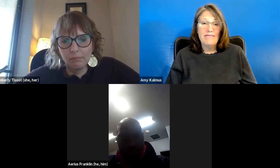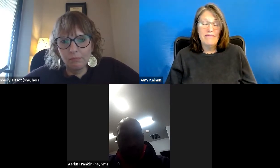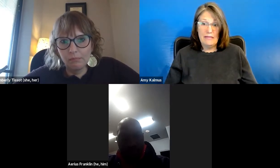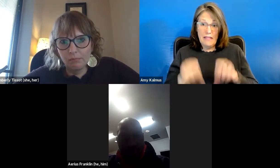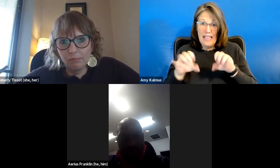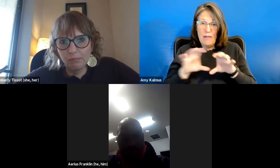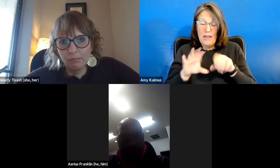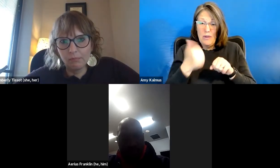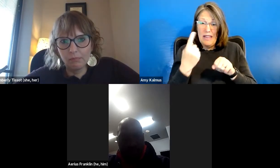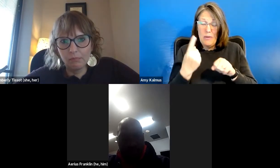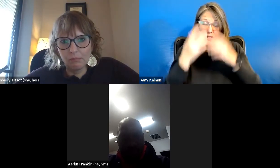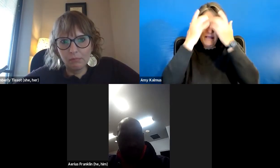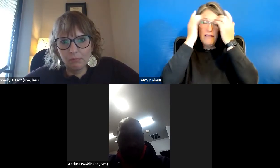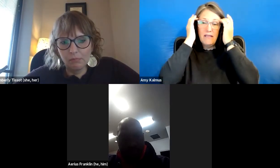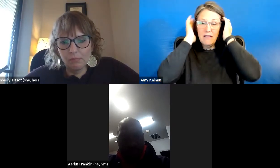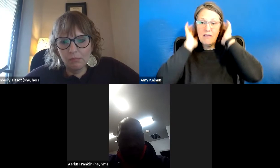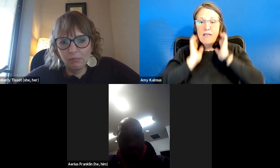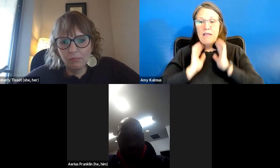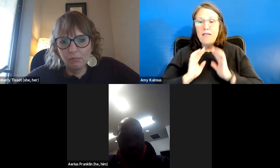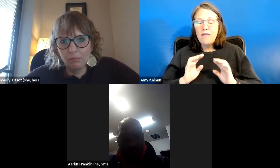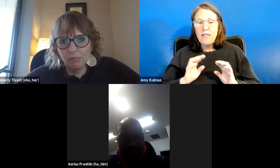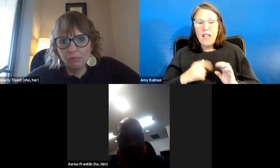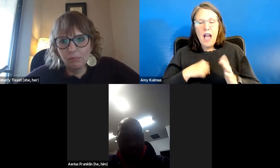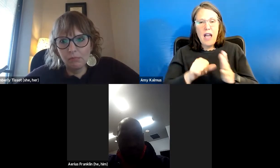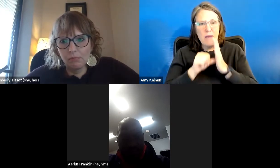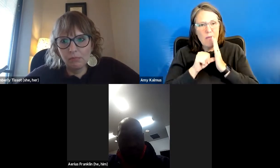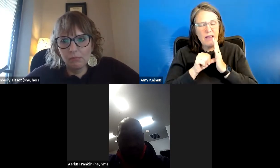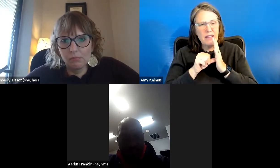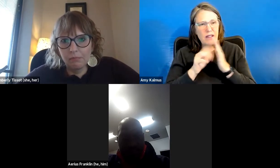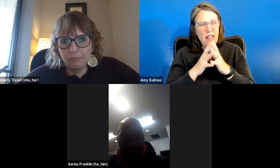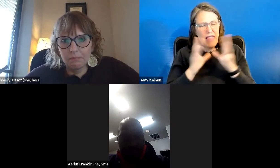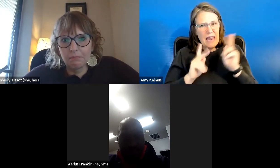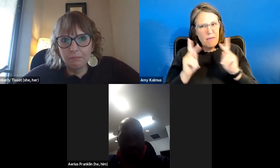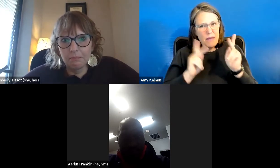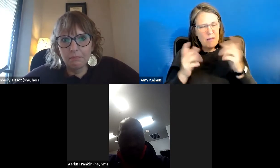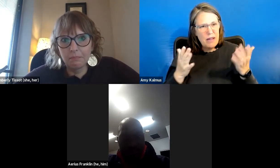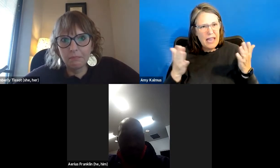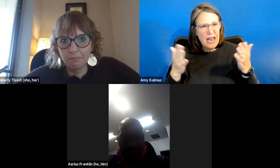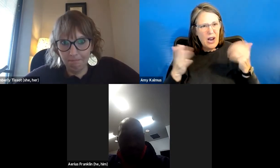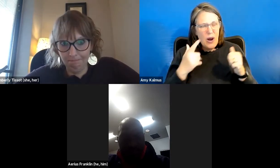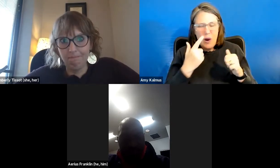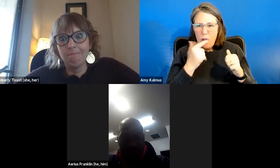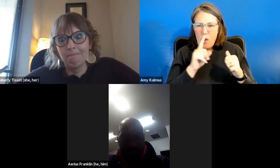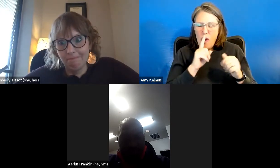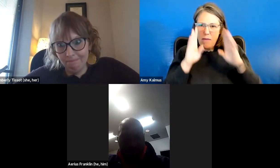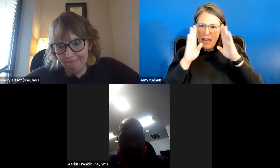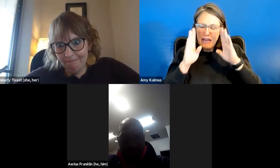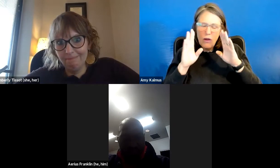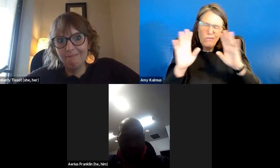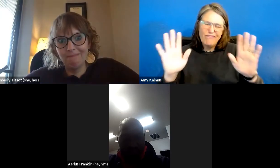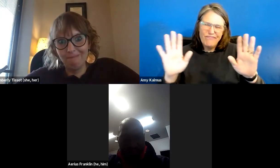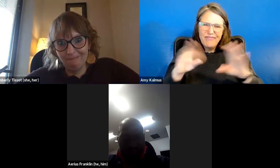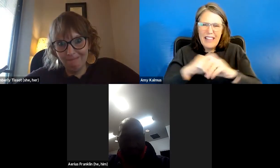another? Definitely. Can we do another one? I'm impressed though. There are a lot of people here who are paying or in